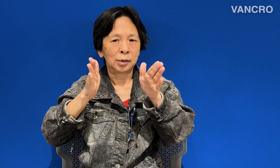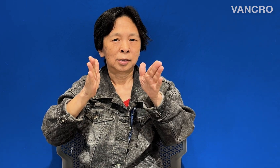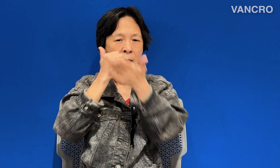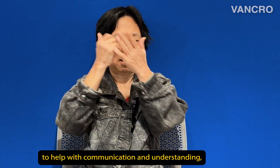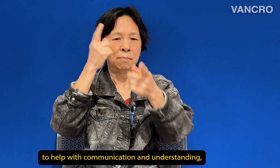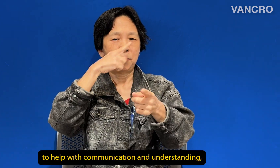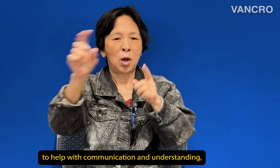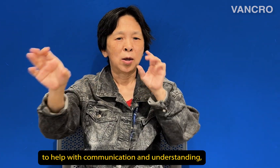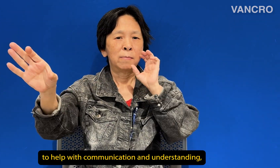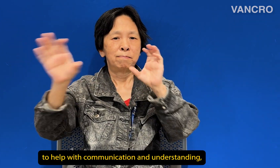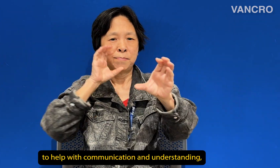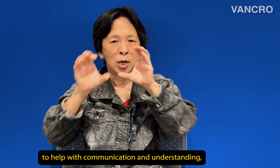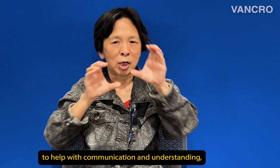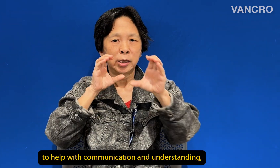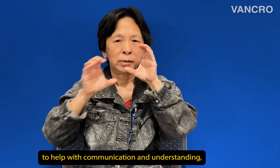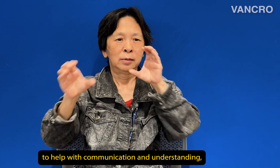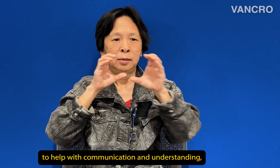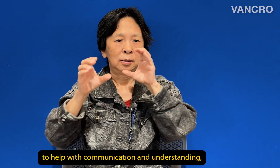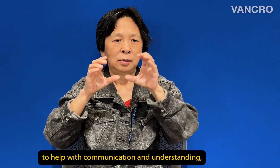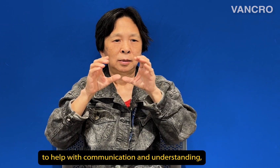to help with communication and understanding,